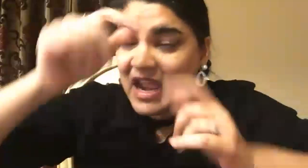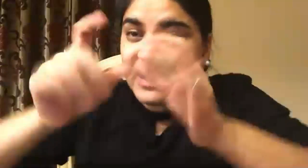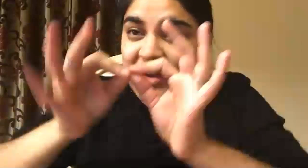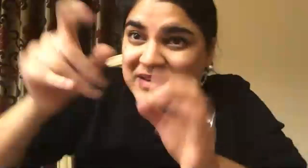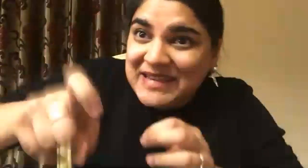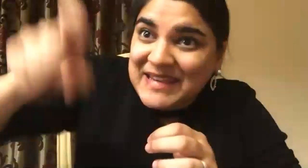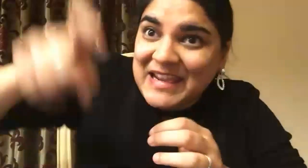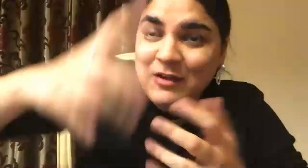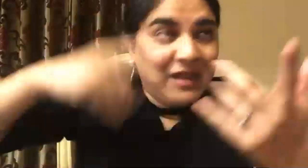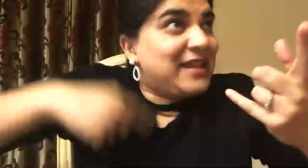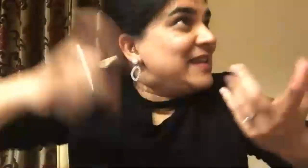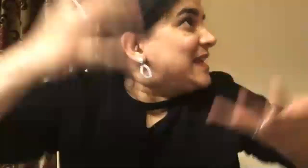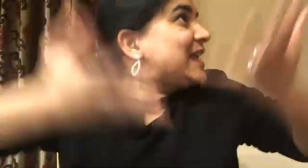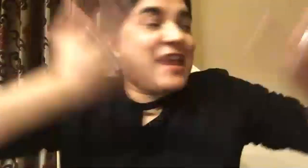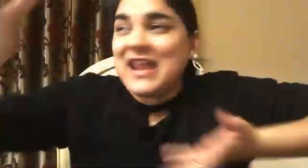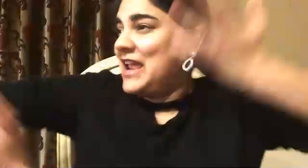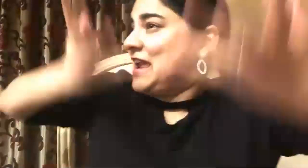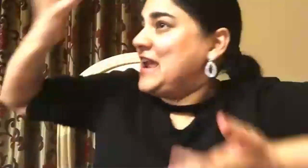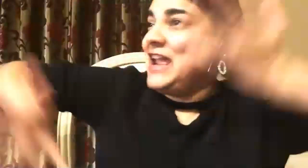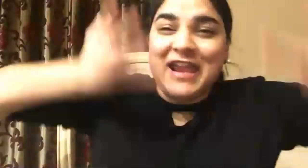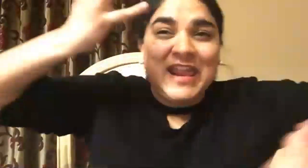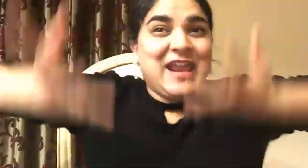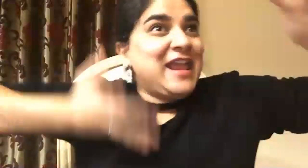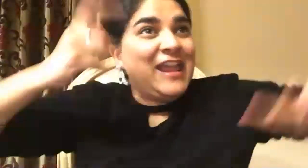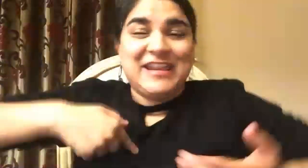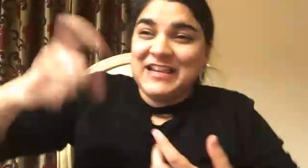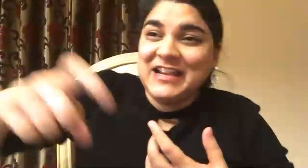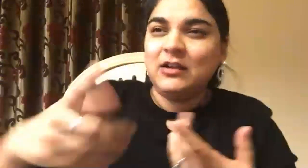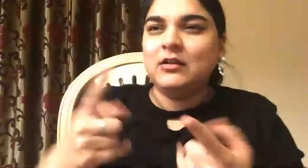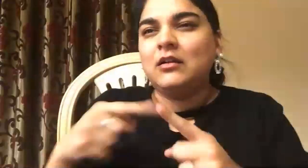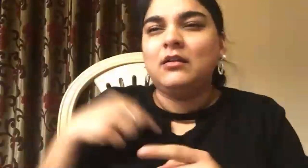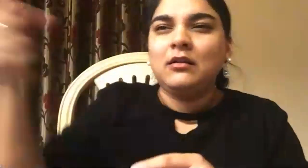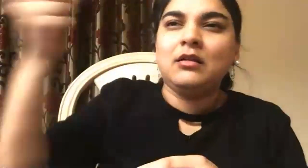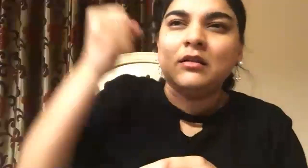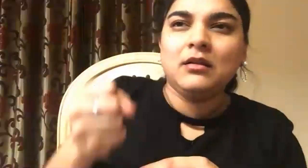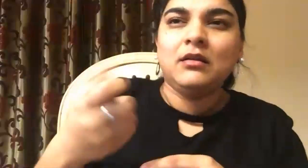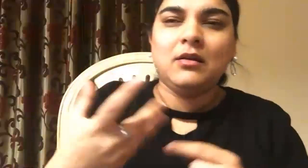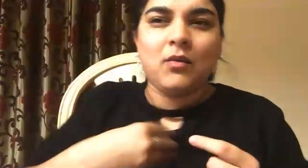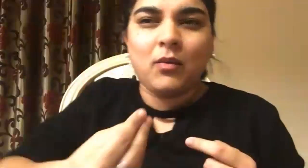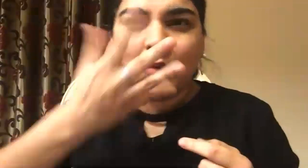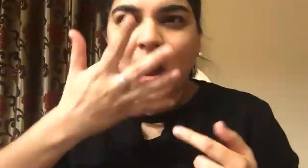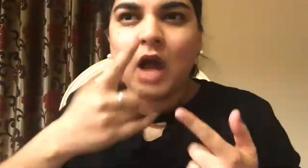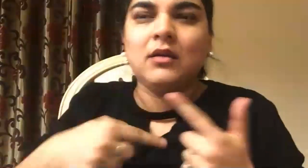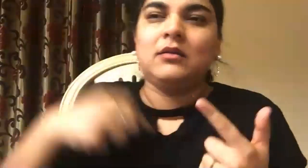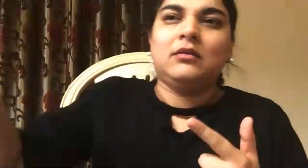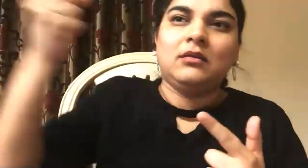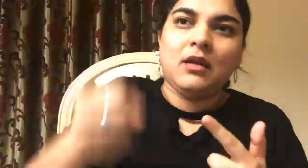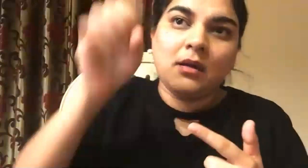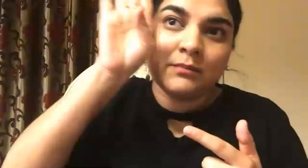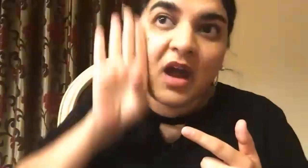Indian interpreter. So I have to like really go out of my way to explain a lot more and advocate for that. So they placed a